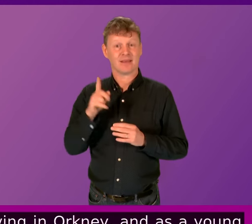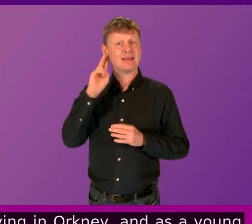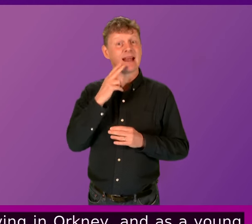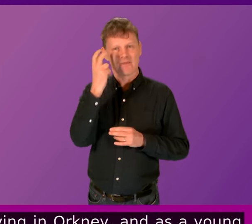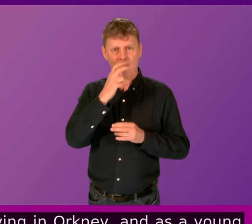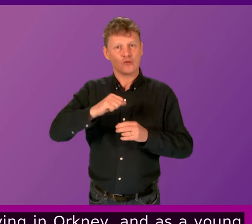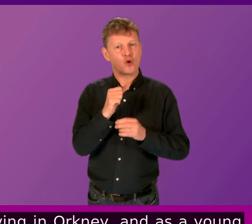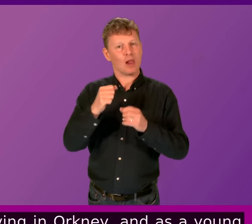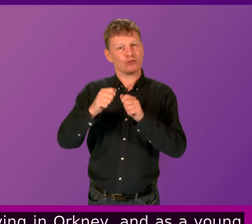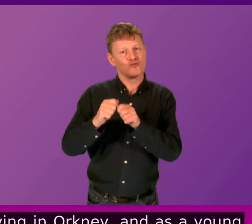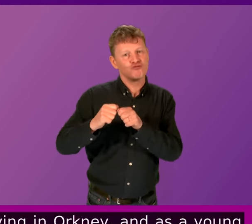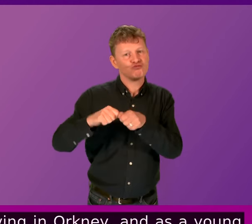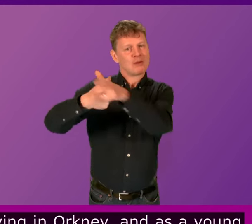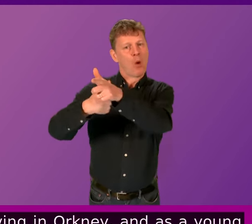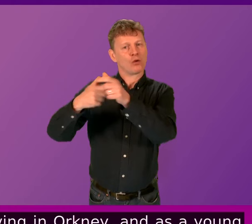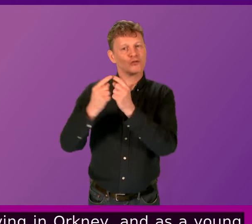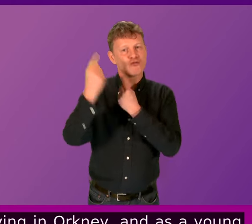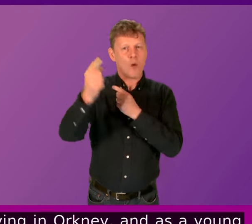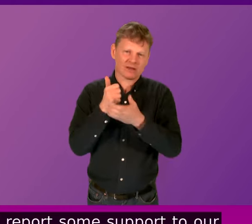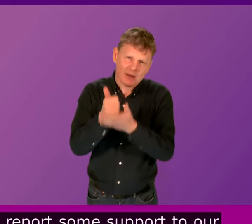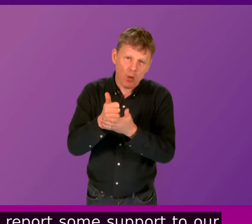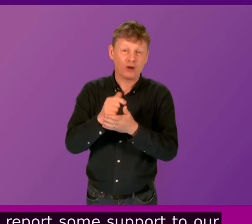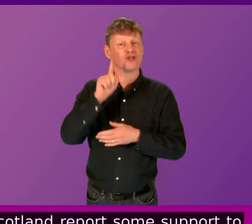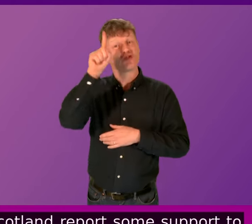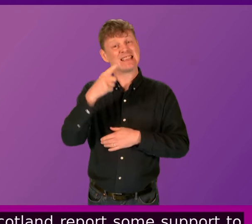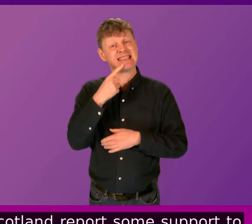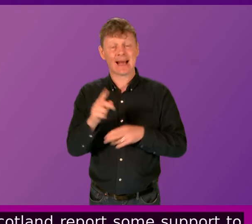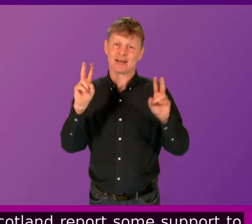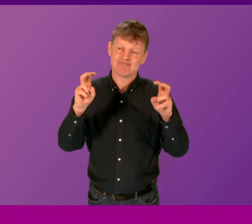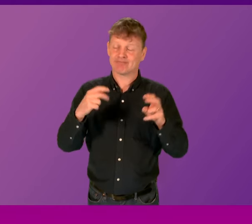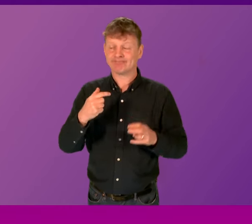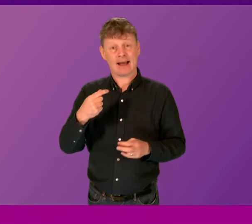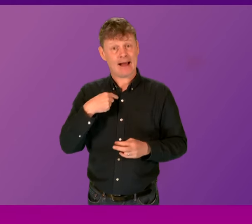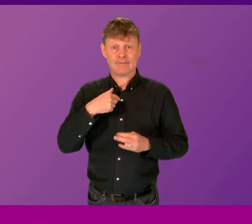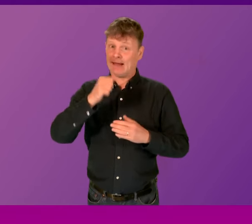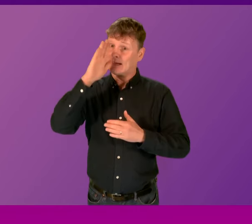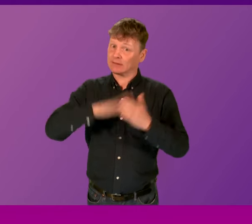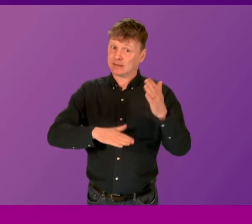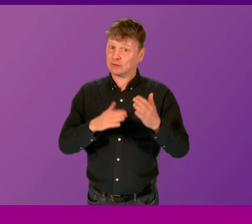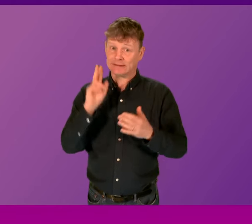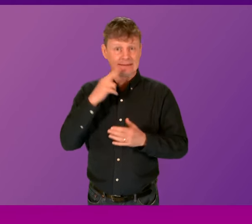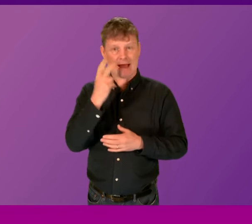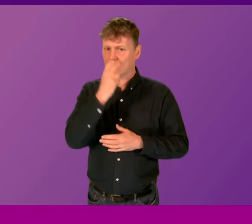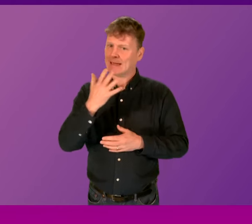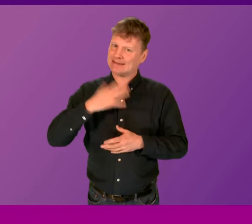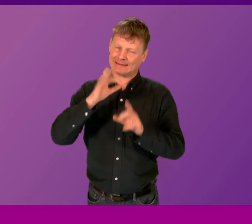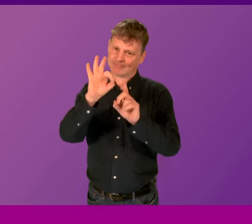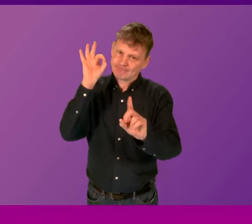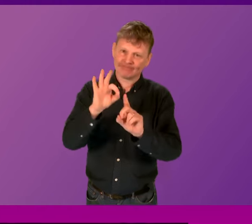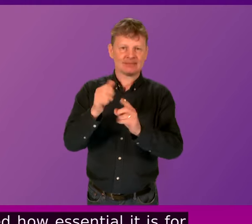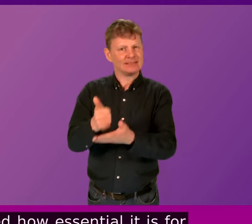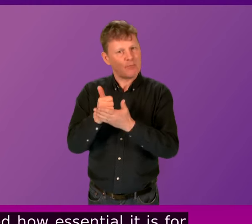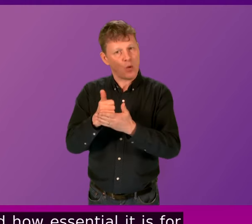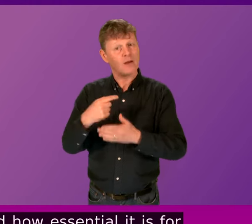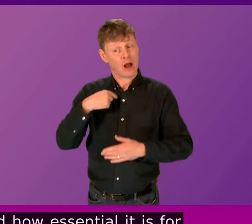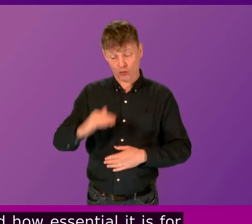support her remotely. She said, "I've experienced how essential it is for deafblind people to receive specific support. I grew up as